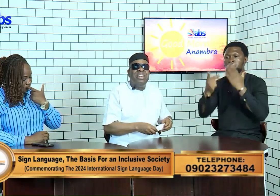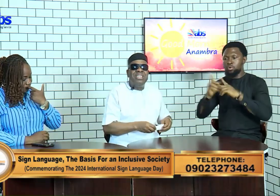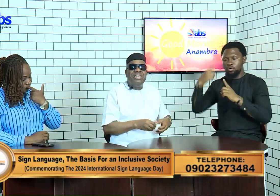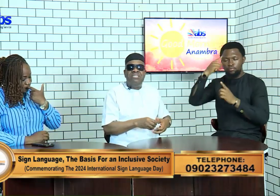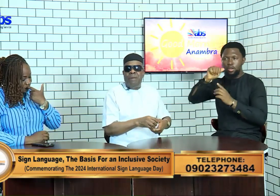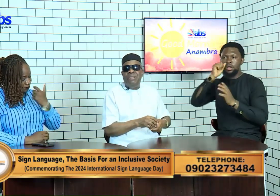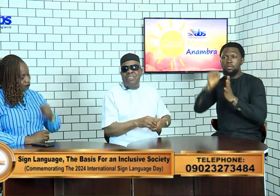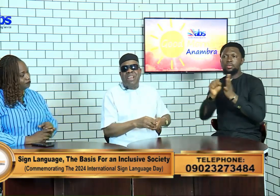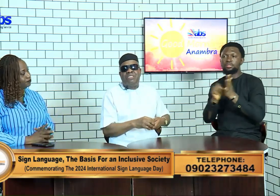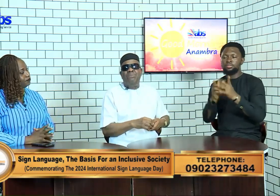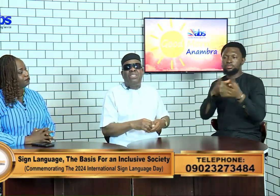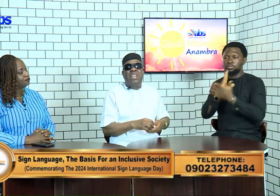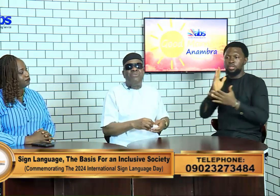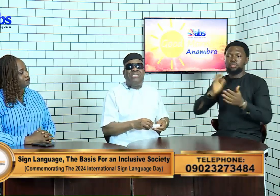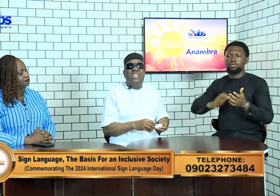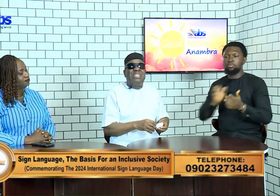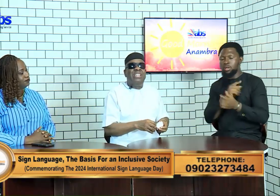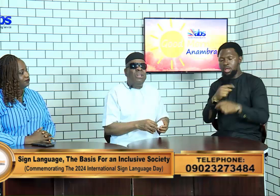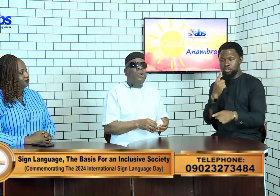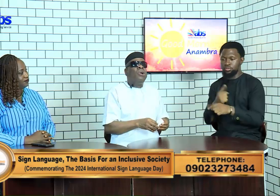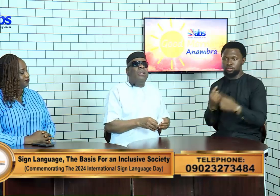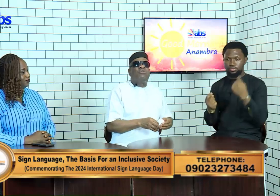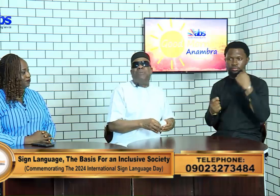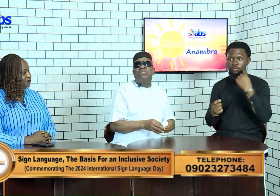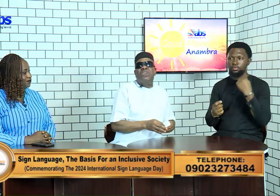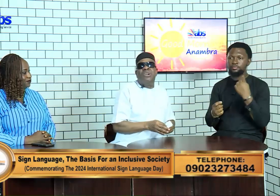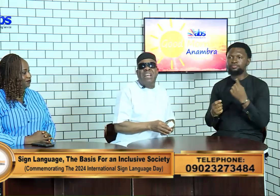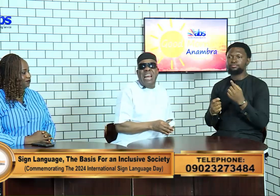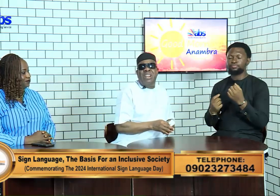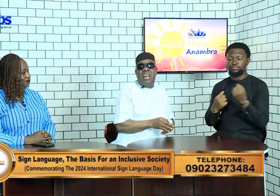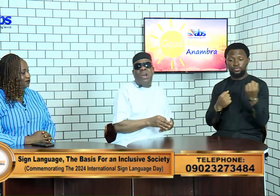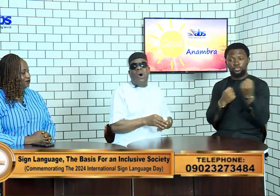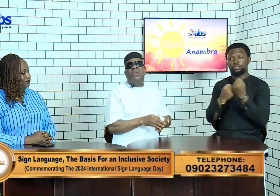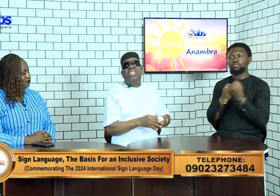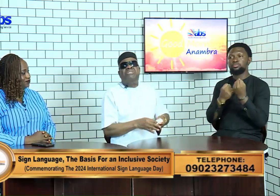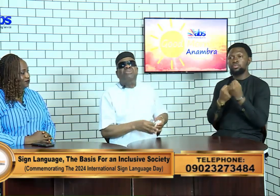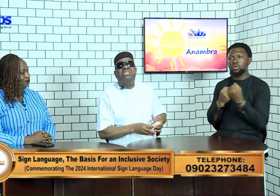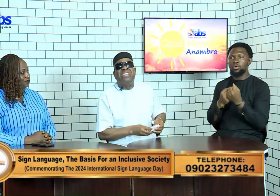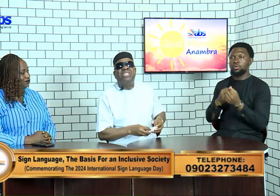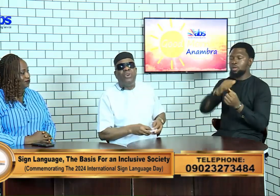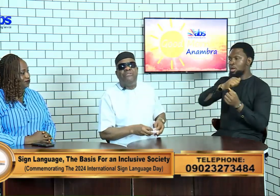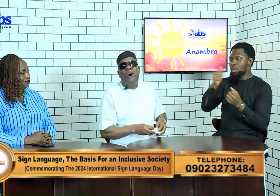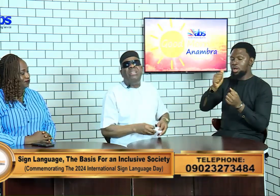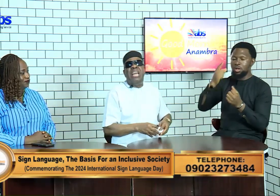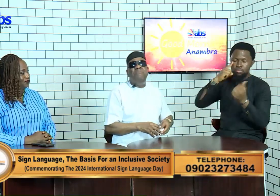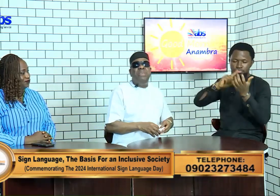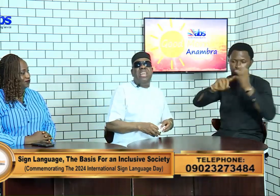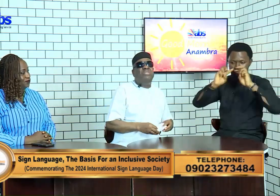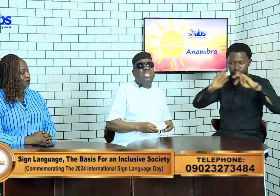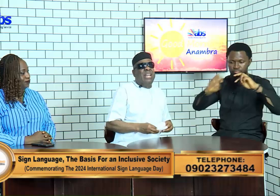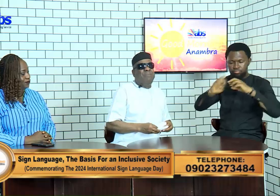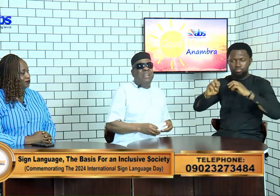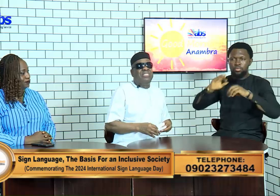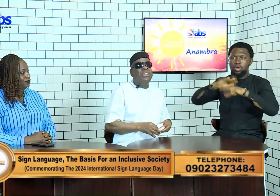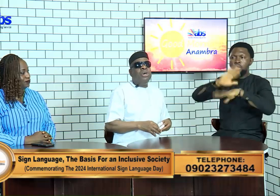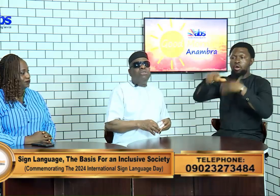State Disability Rights Commission, and recently sponsored an audit research of all the MBAs